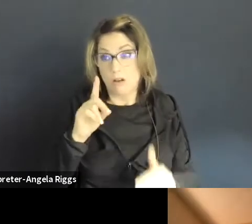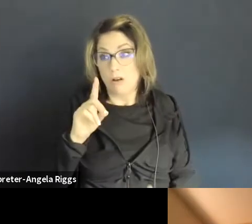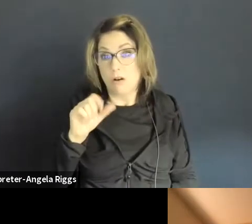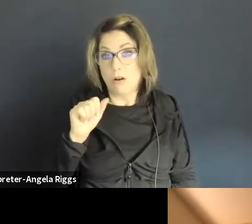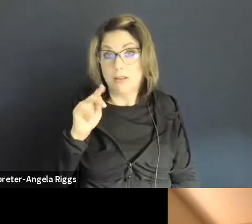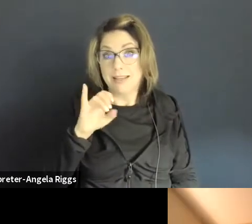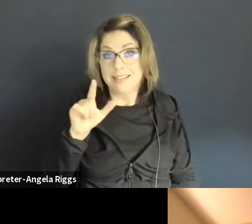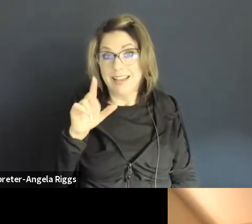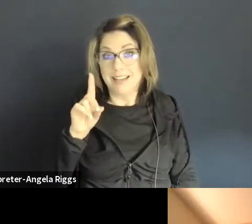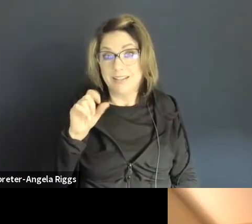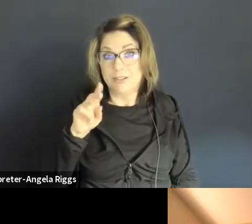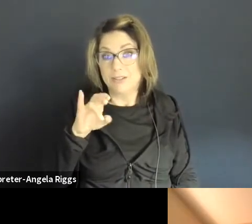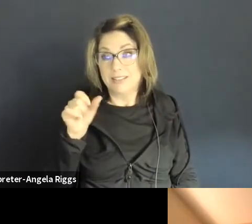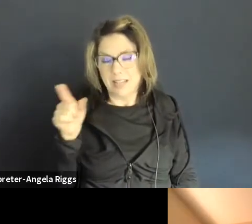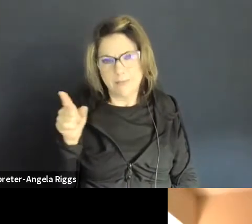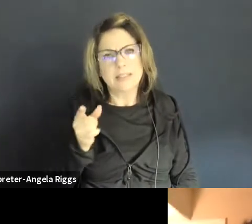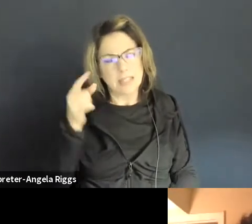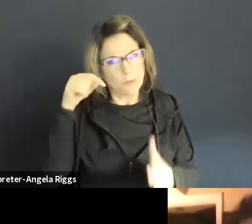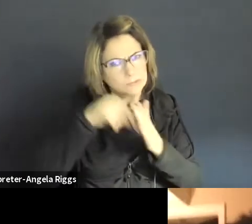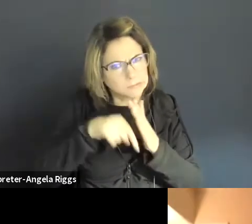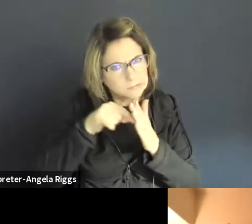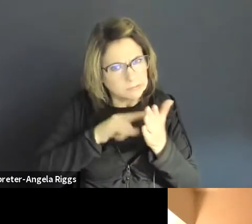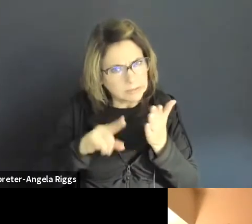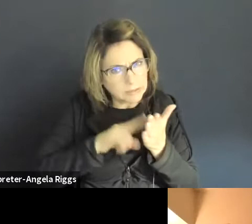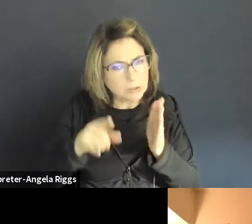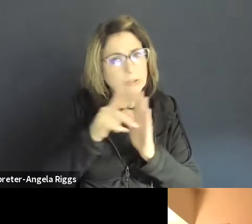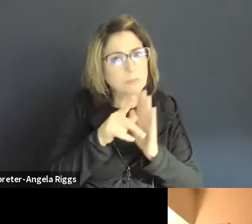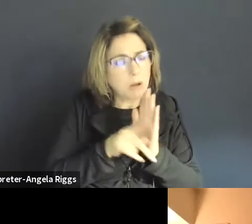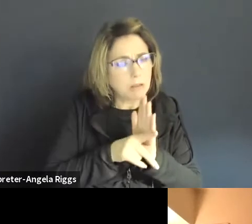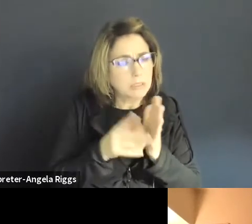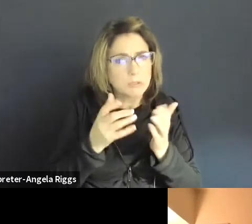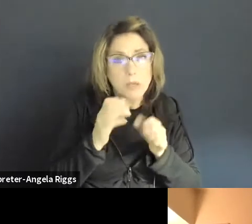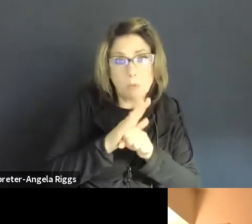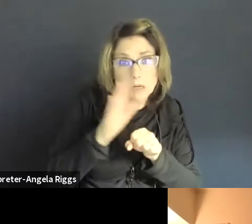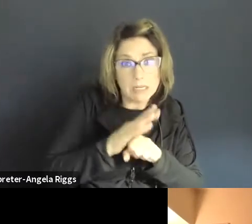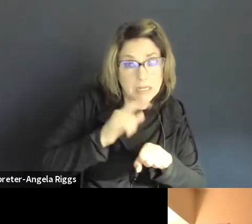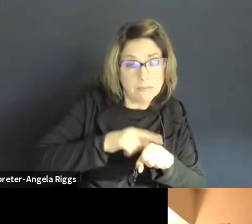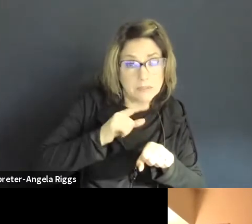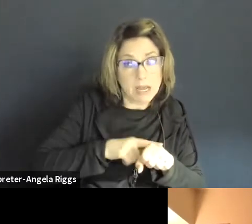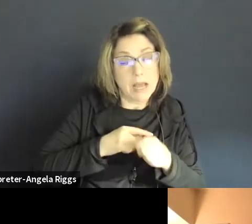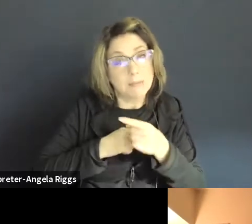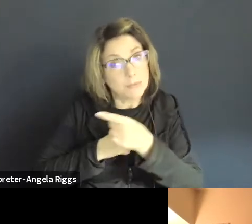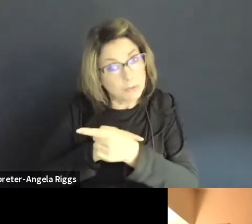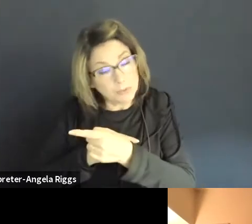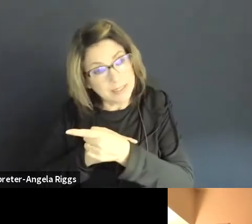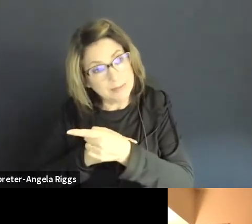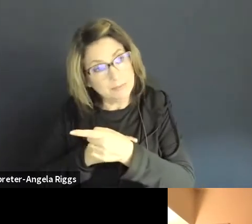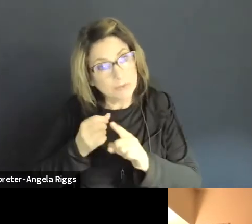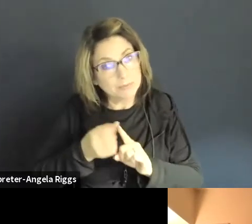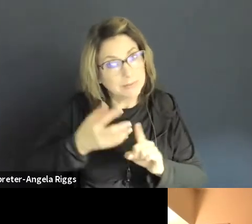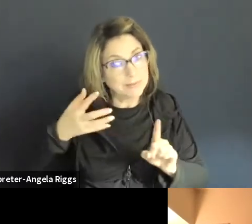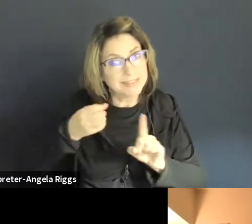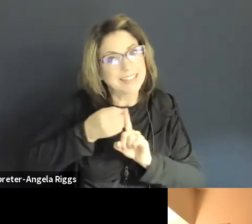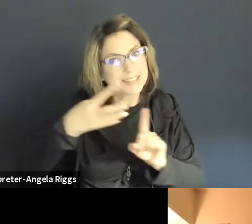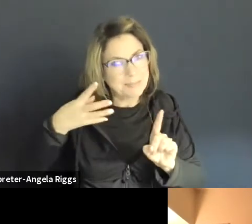dig deeper on the policy end of this. And so I wanted to leave enough time for him to expand on this piece and